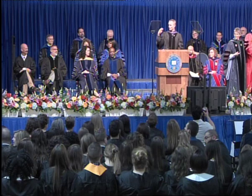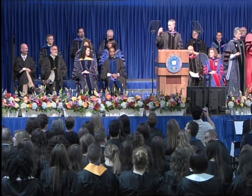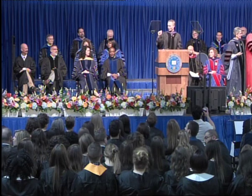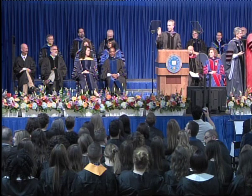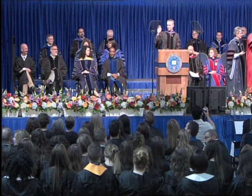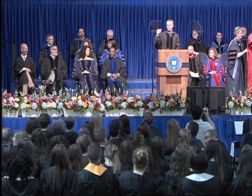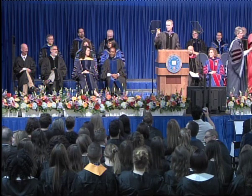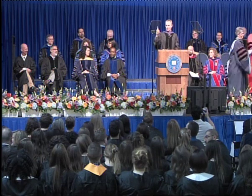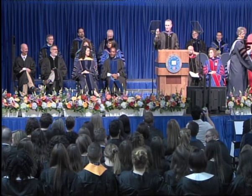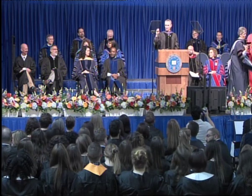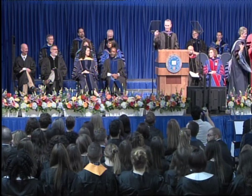Trish Monisha Blajan.